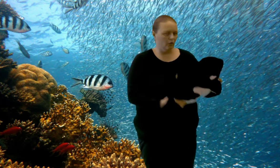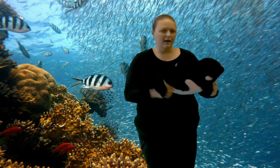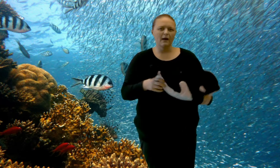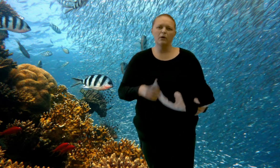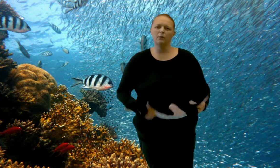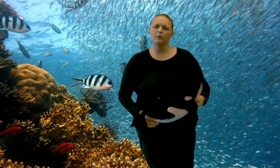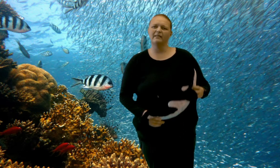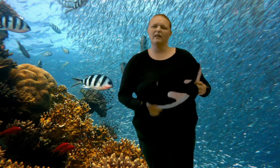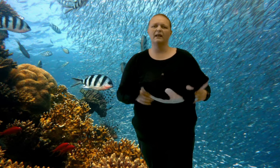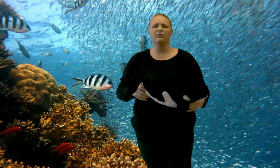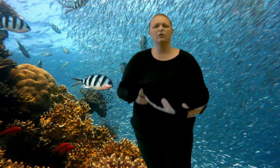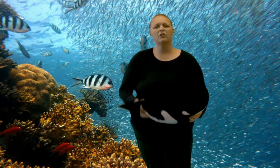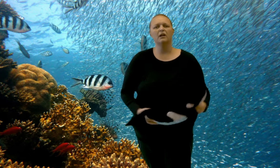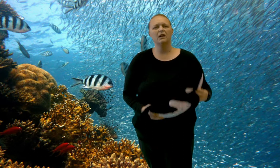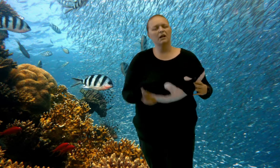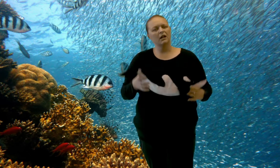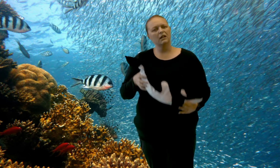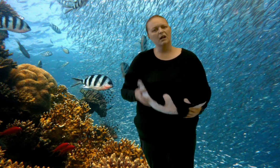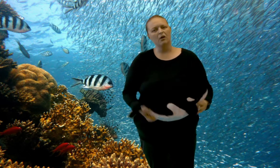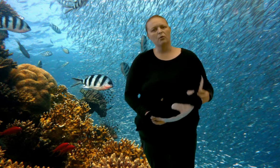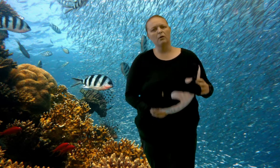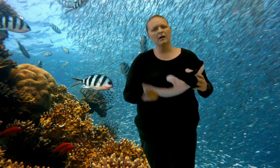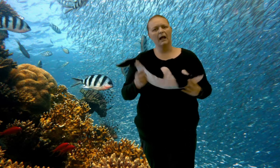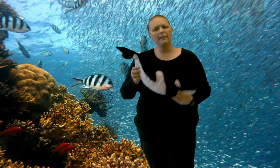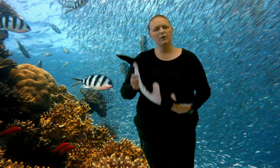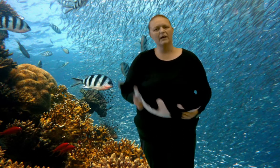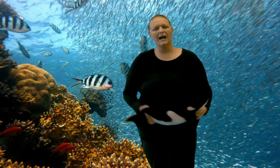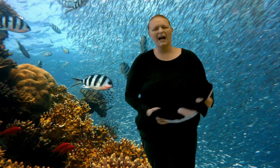Great. I wonder what it would sound like if you started low and then went high.